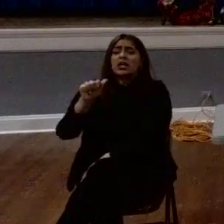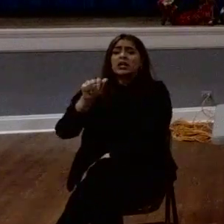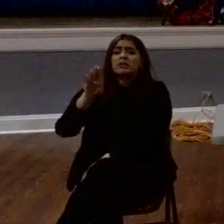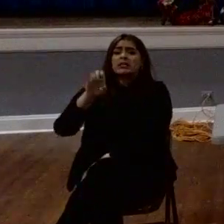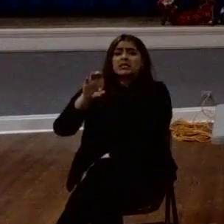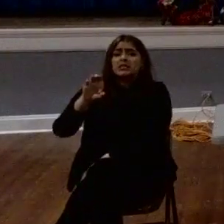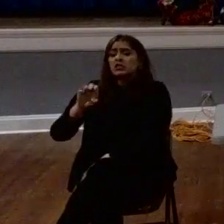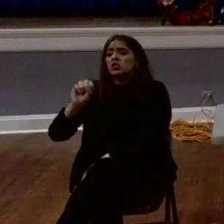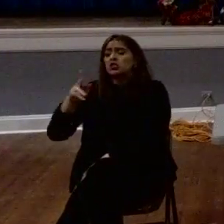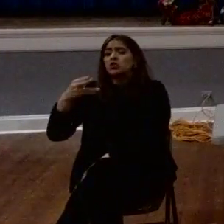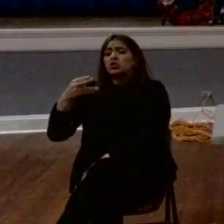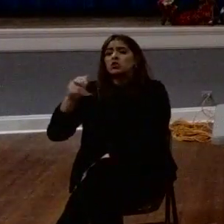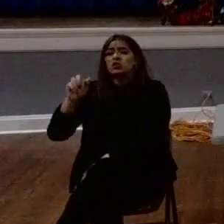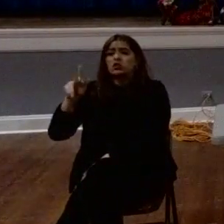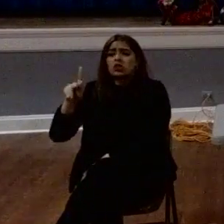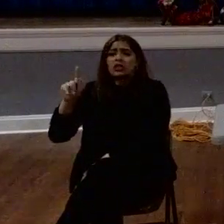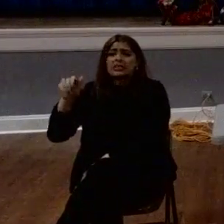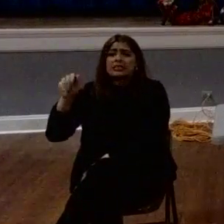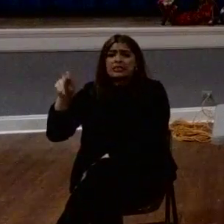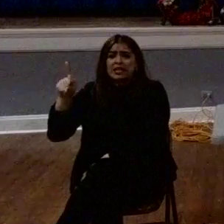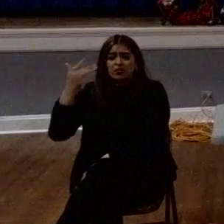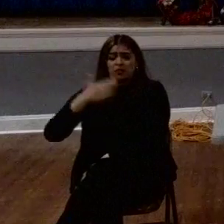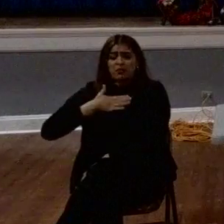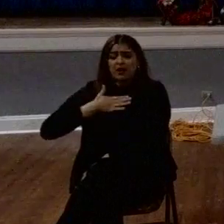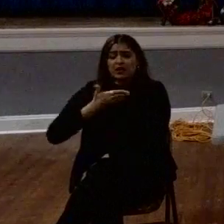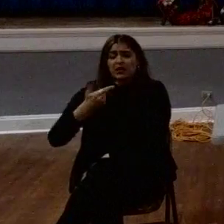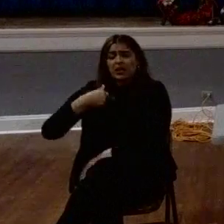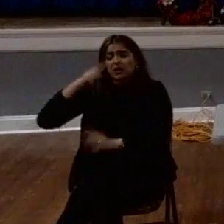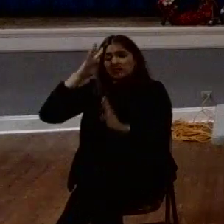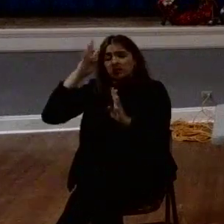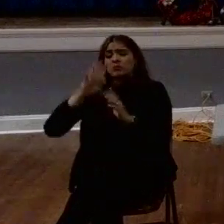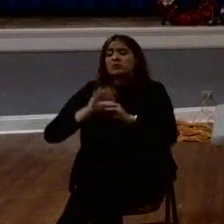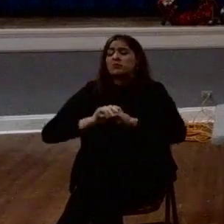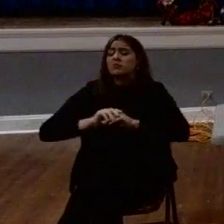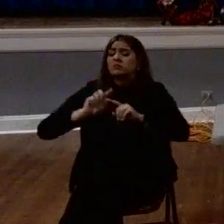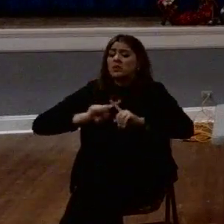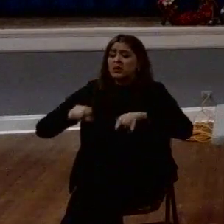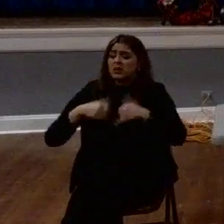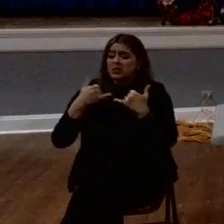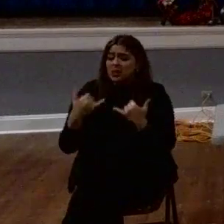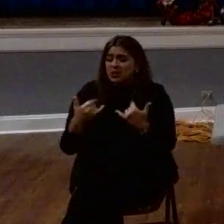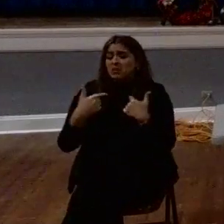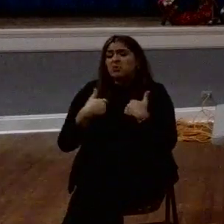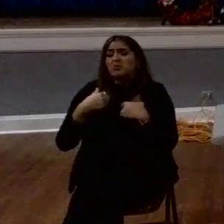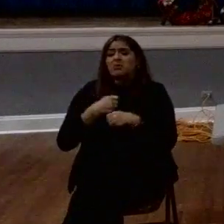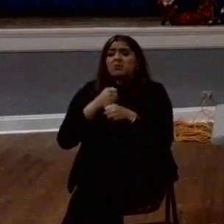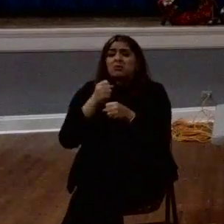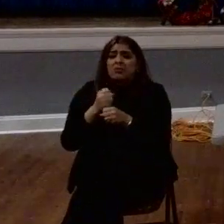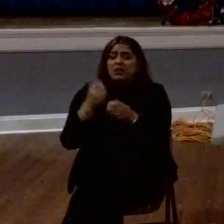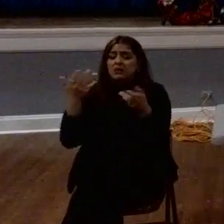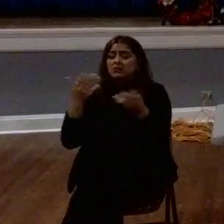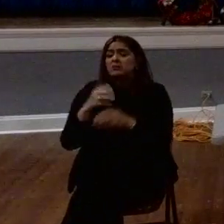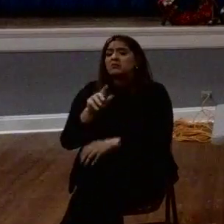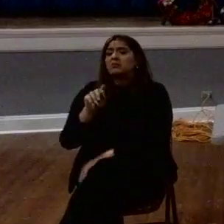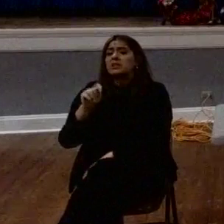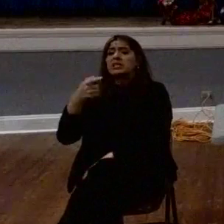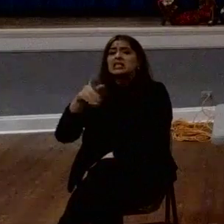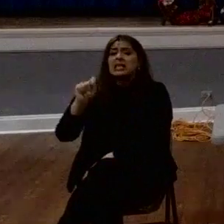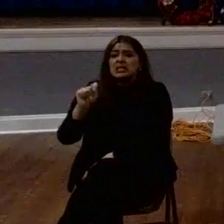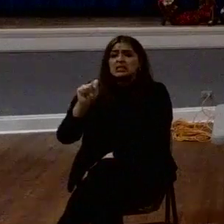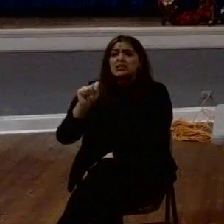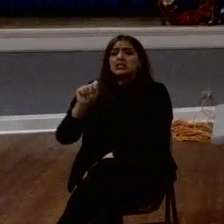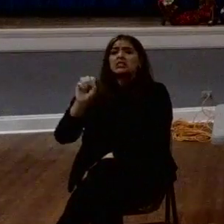And now I have created Texposition. It's